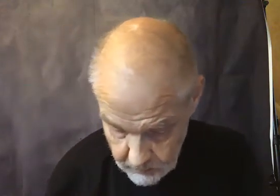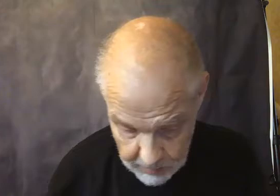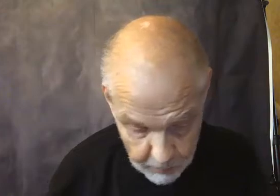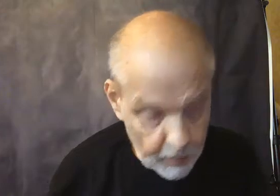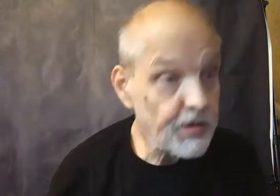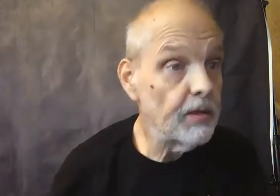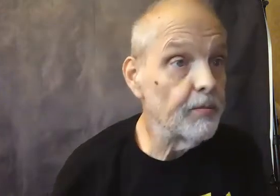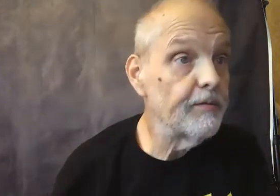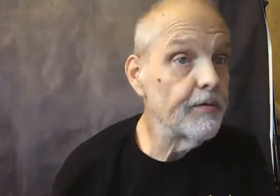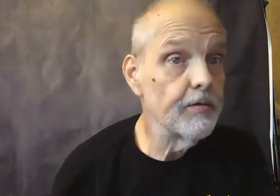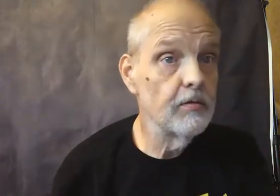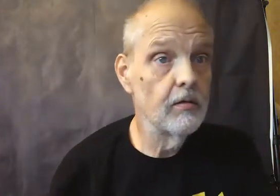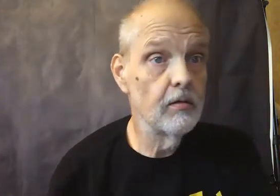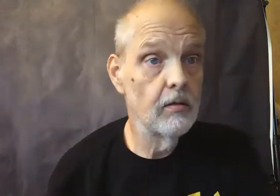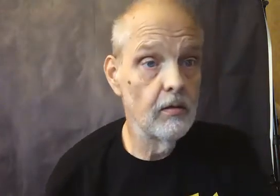I'm going to go just a little bit further